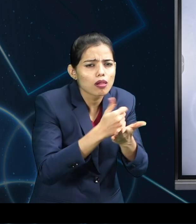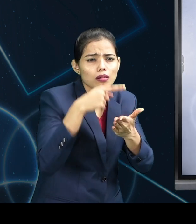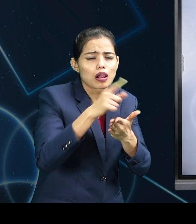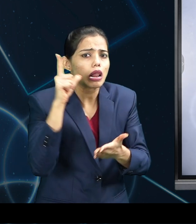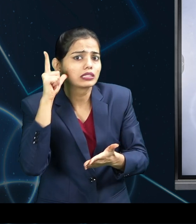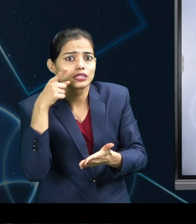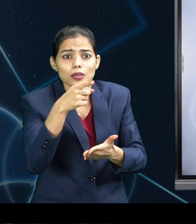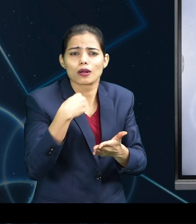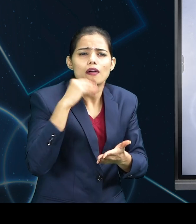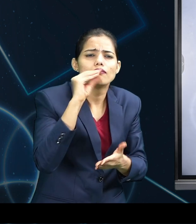frequency.